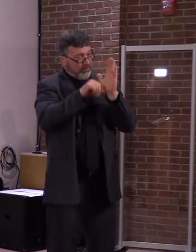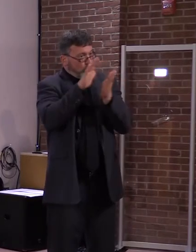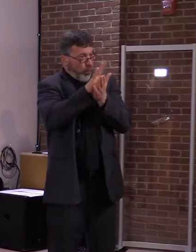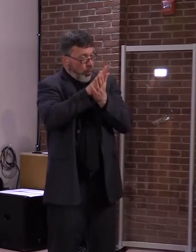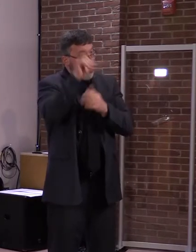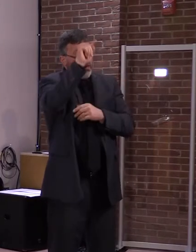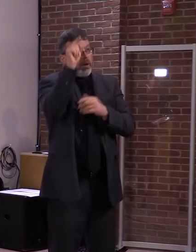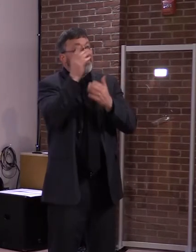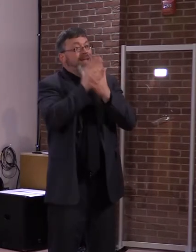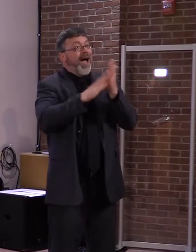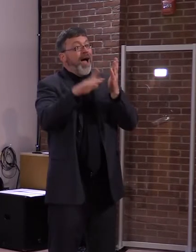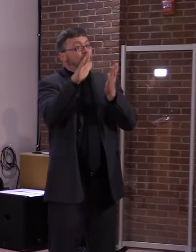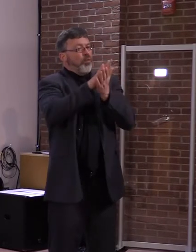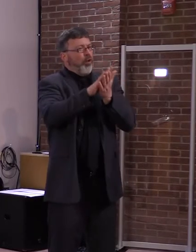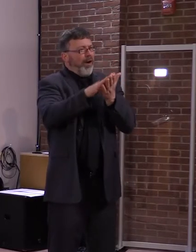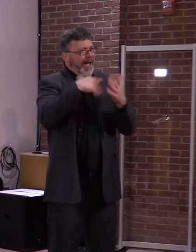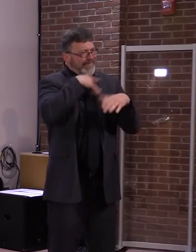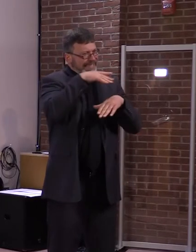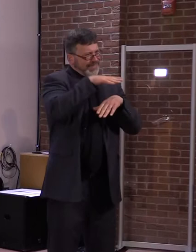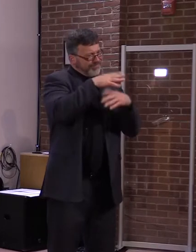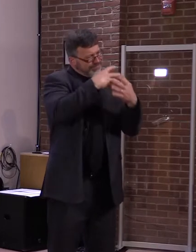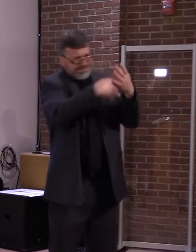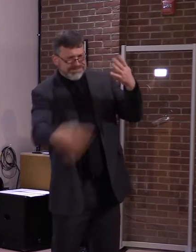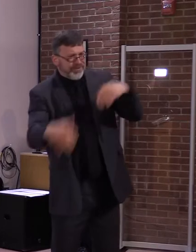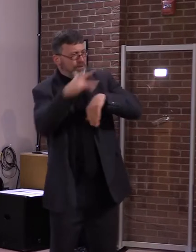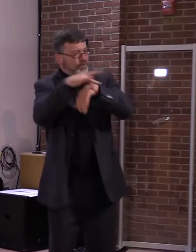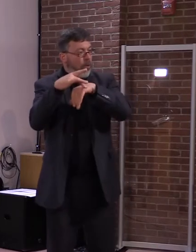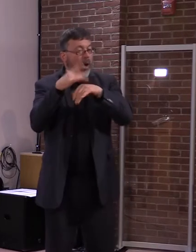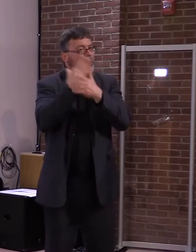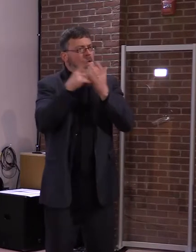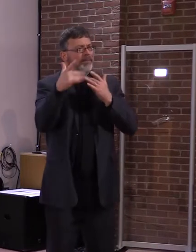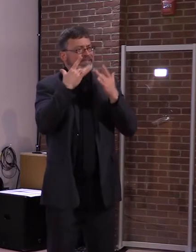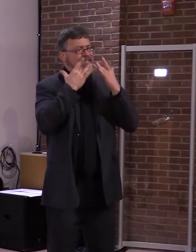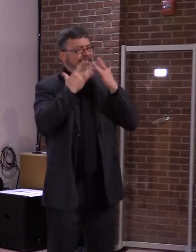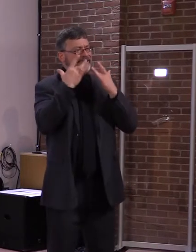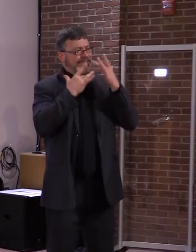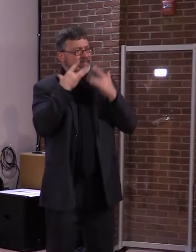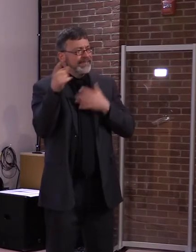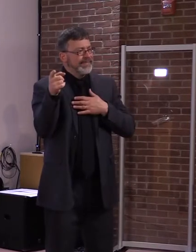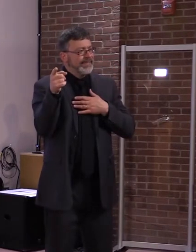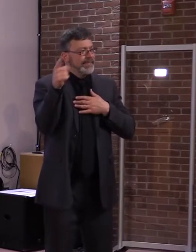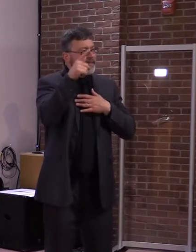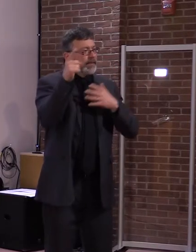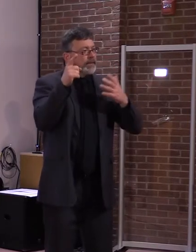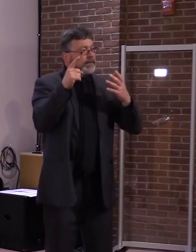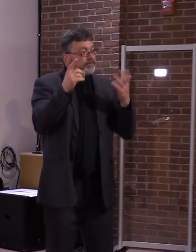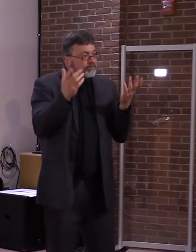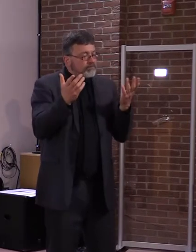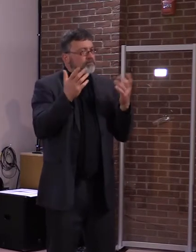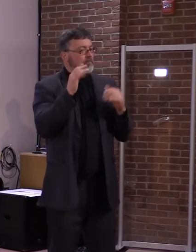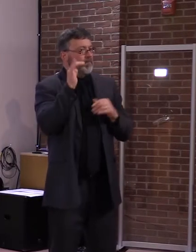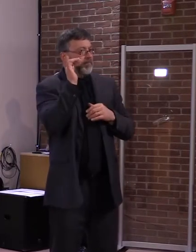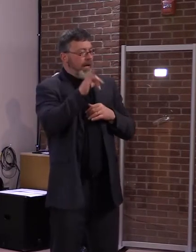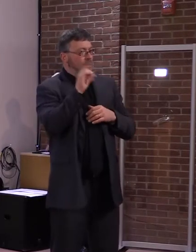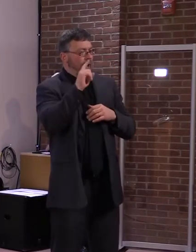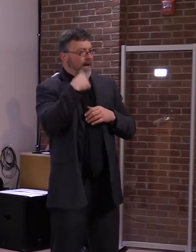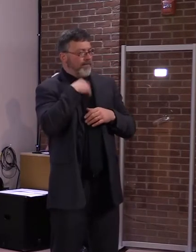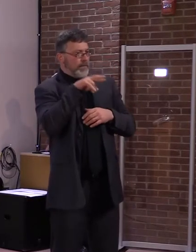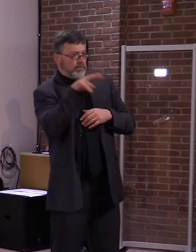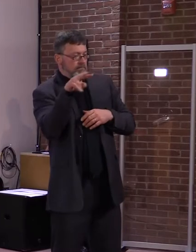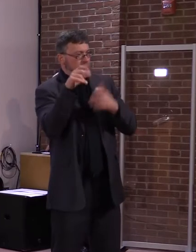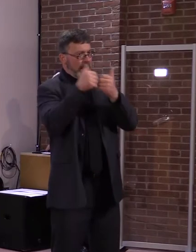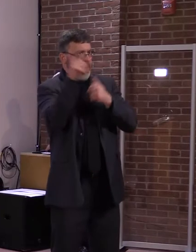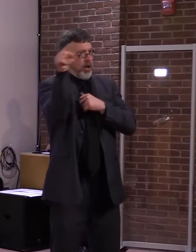of response amongst many schools in Vermont. So I think we'll learn a lot about that in the future, but why don't